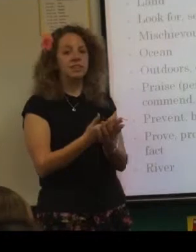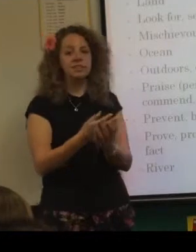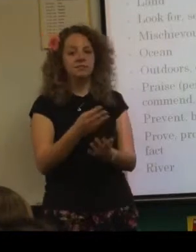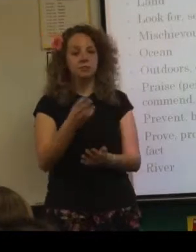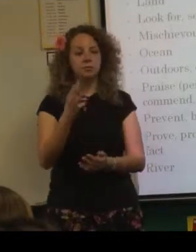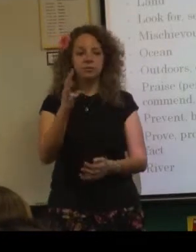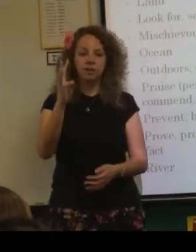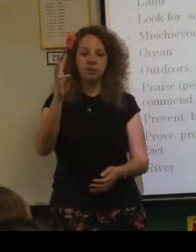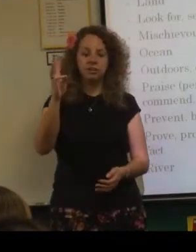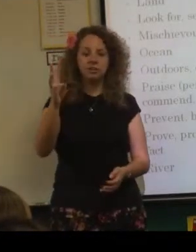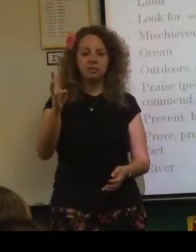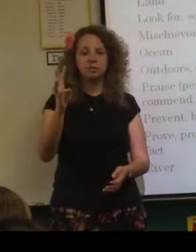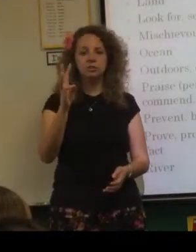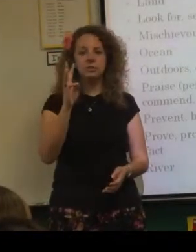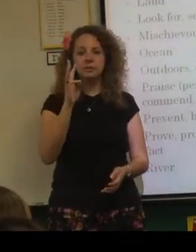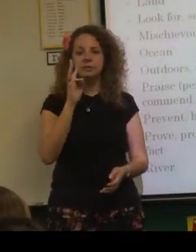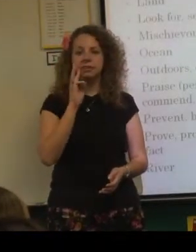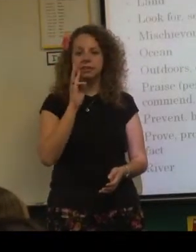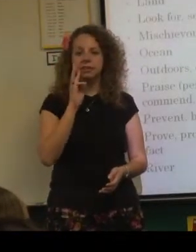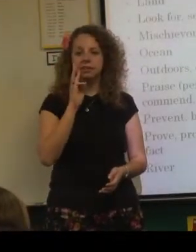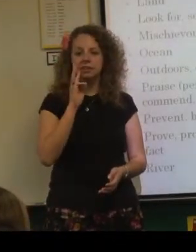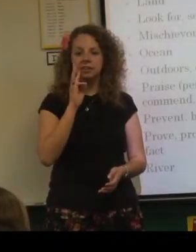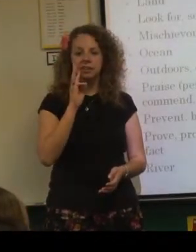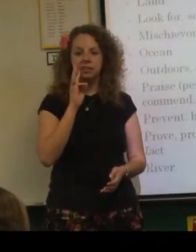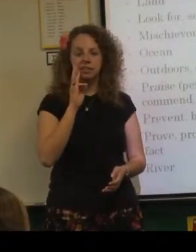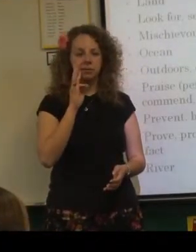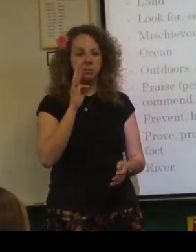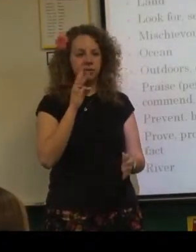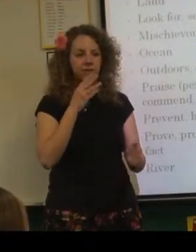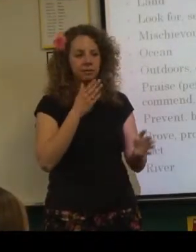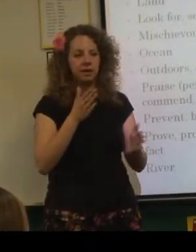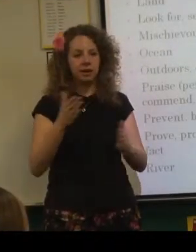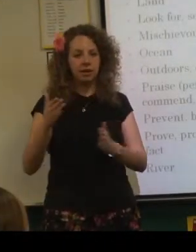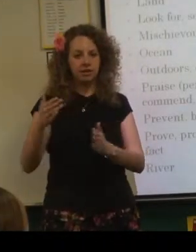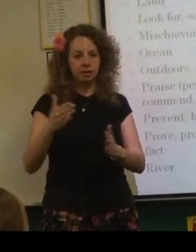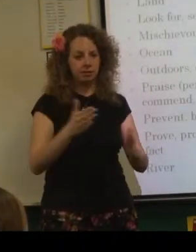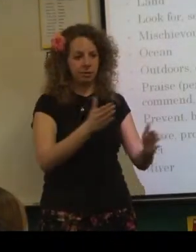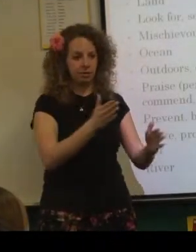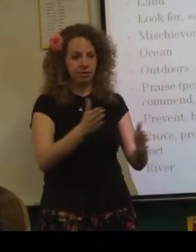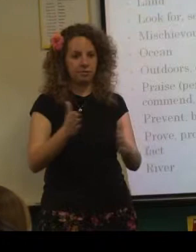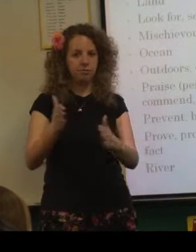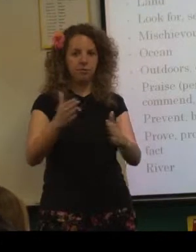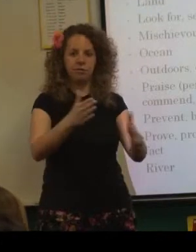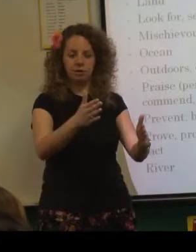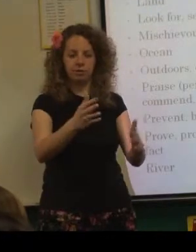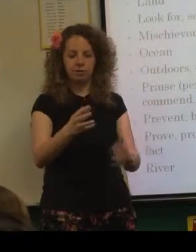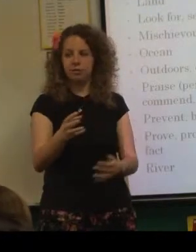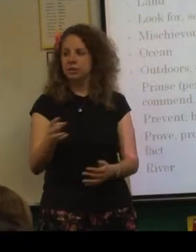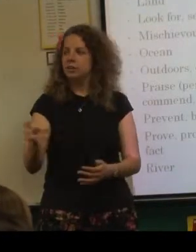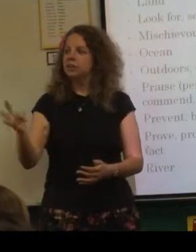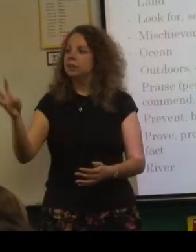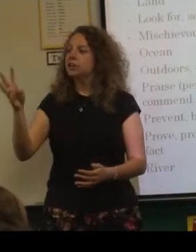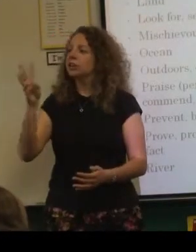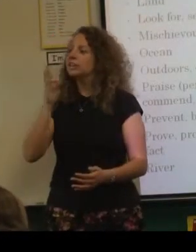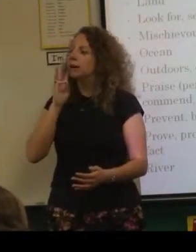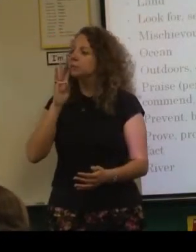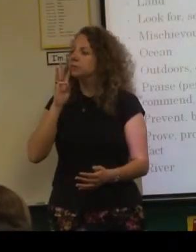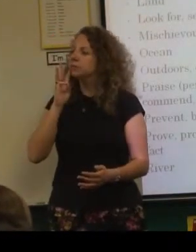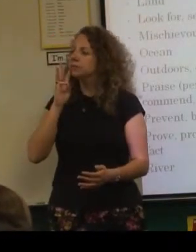Okay, now for river, you're going to do the same thing. And tap your mouth this way, and then go that way. What was it? You're going to tap your